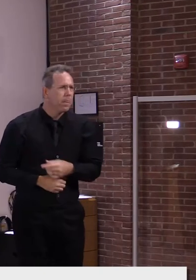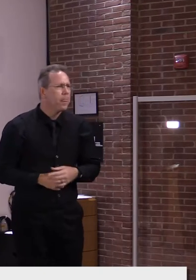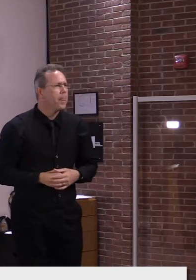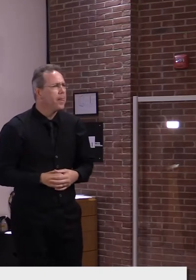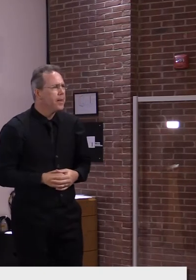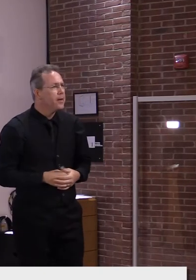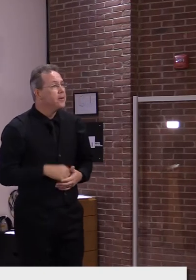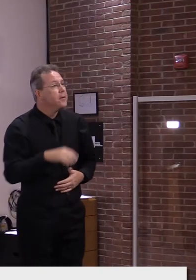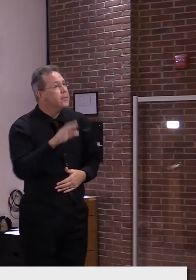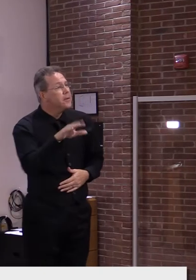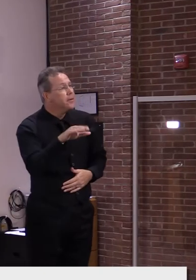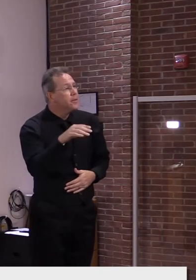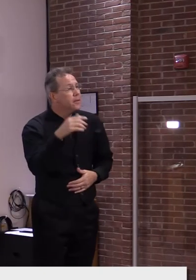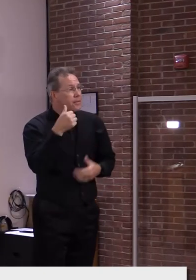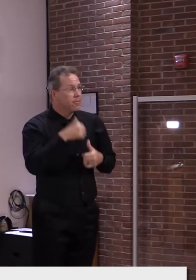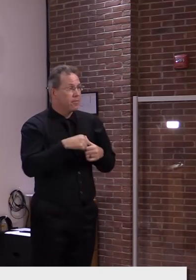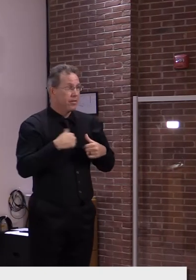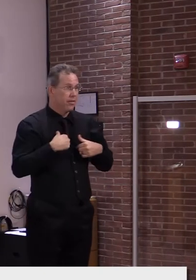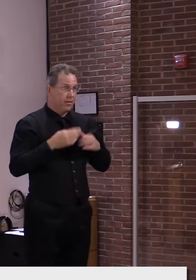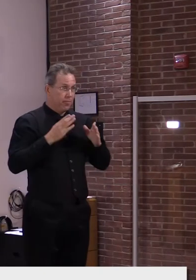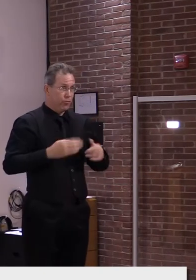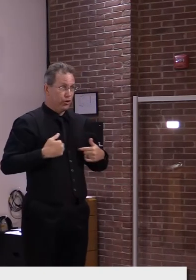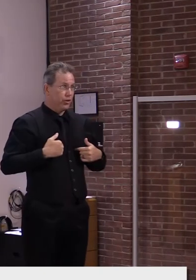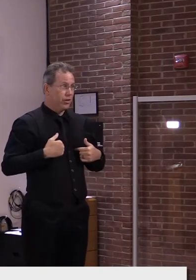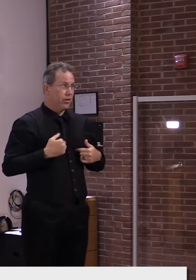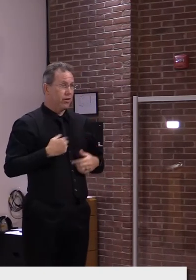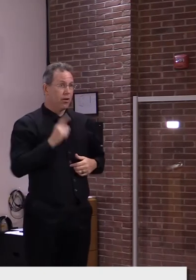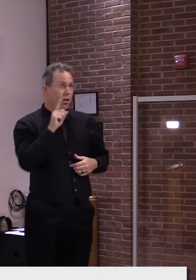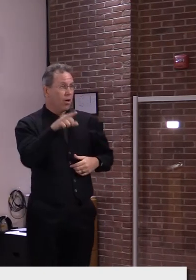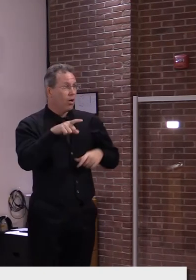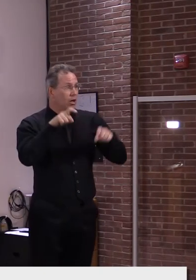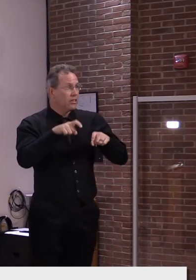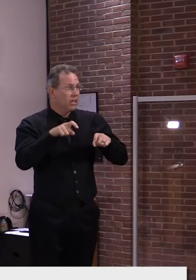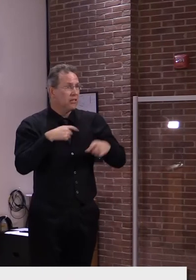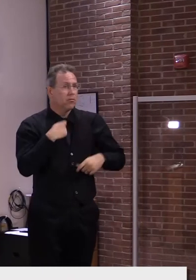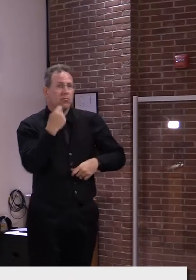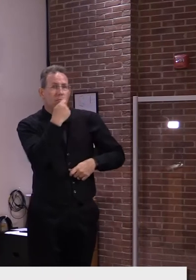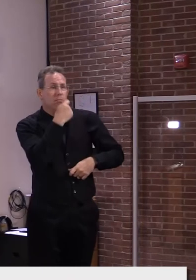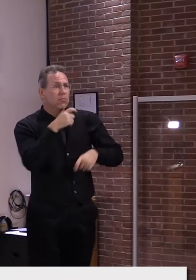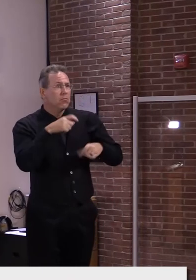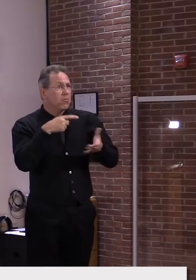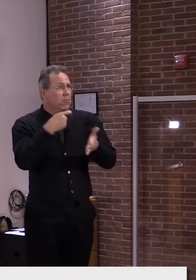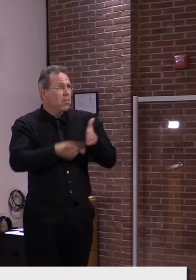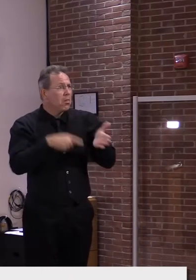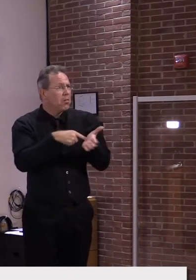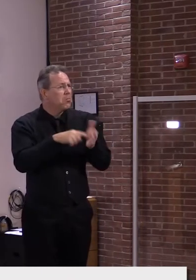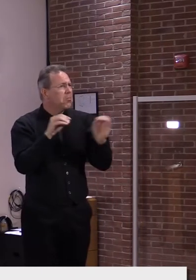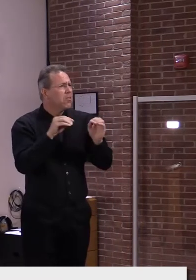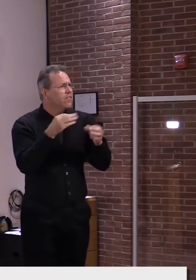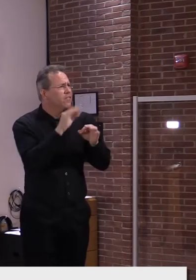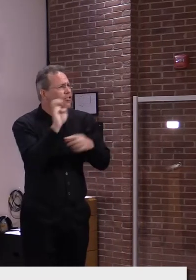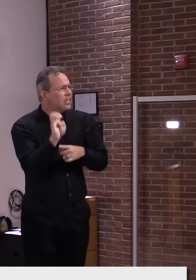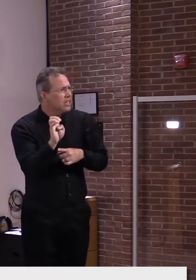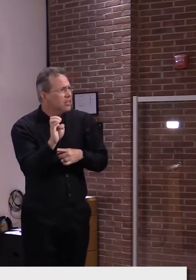the same time, hospitals do have the right to warrant that. I think Secretary Smith has a comment, so hold